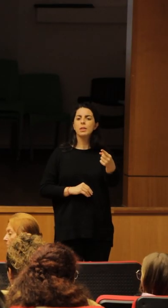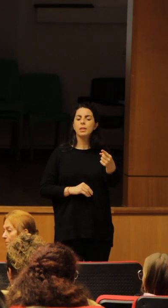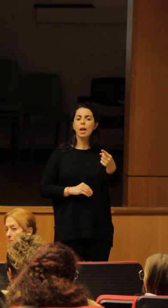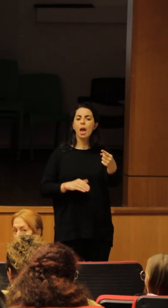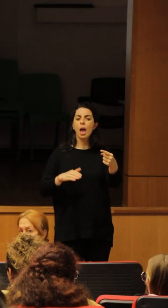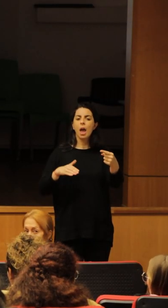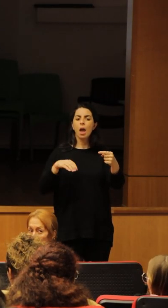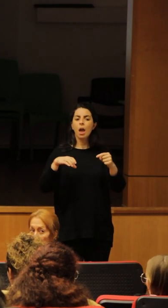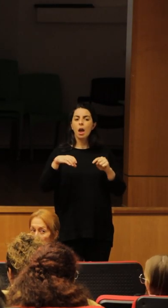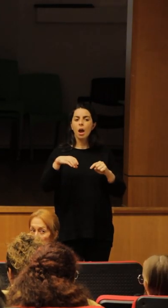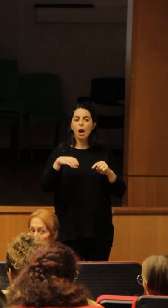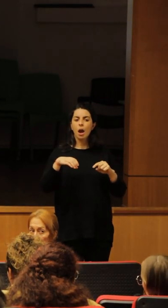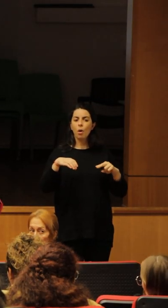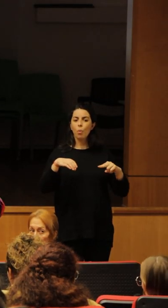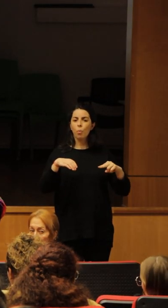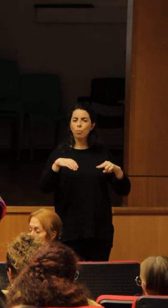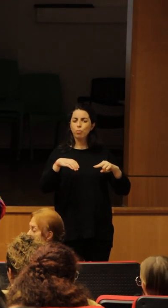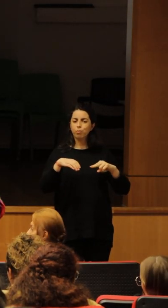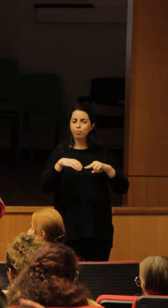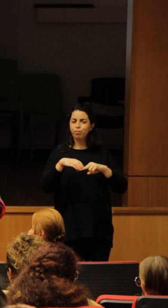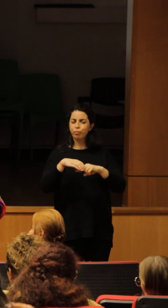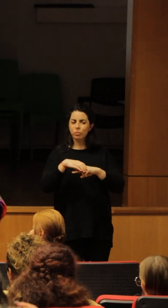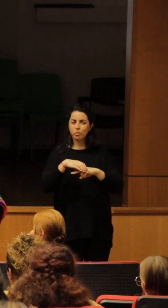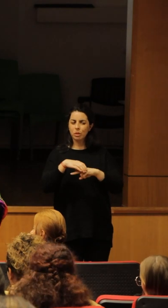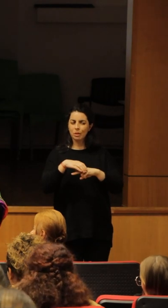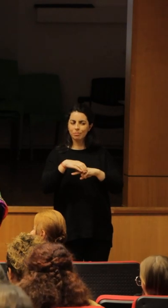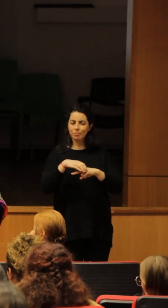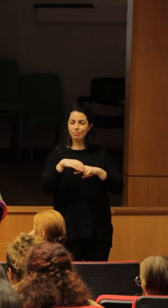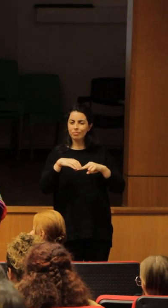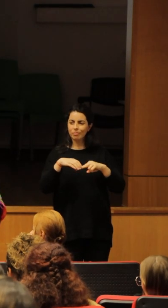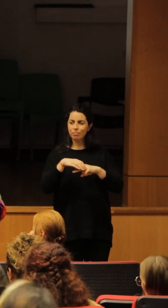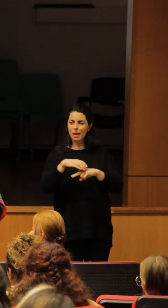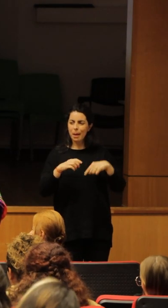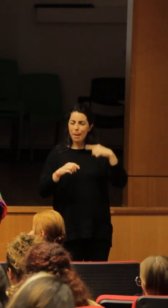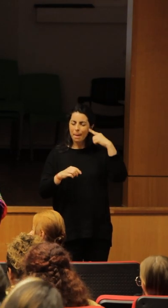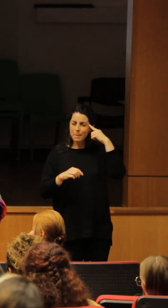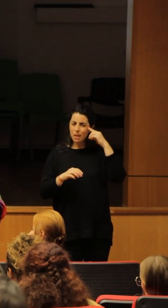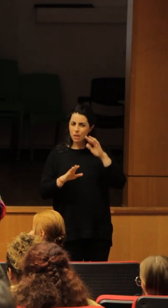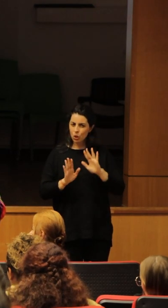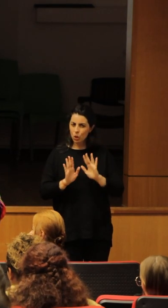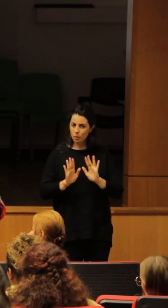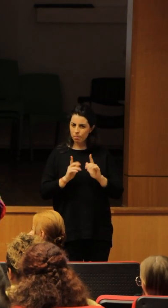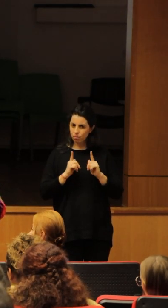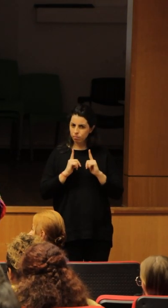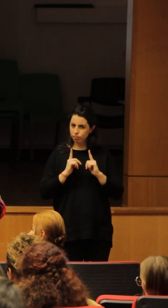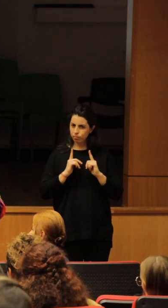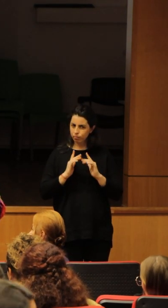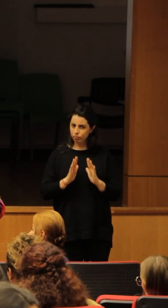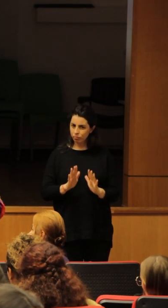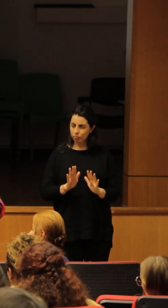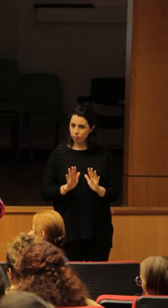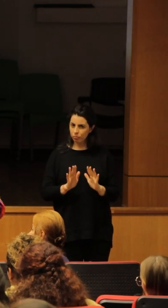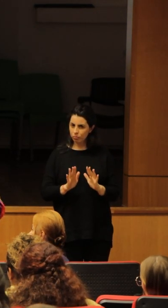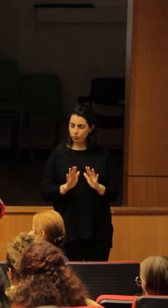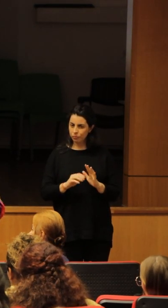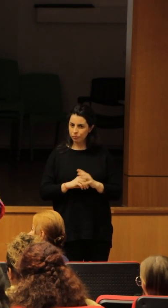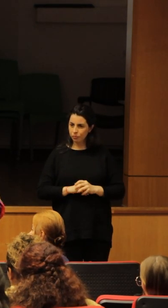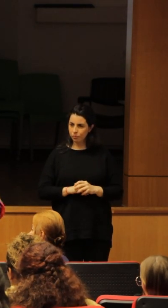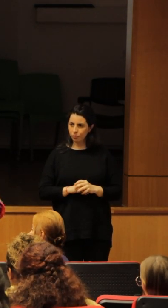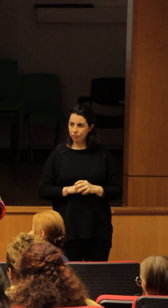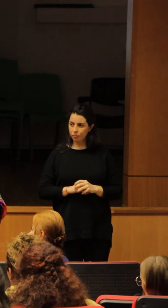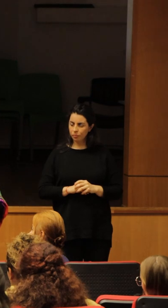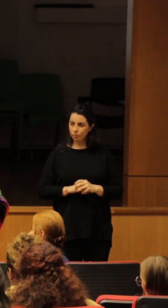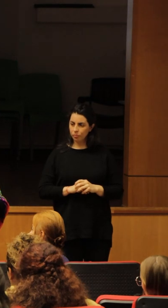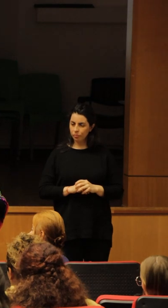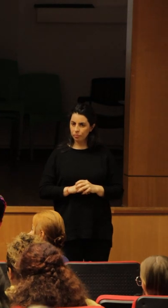Que es como un, es okay, y eso sería como, that is like another way of, different from the sensory motor